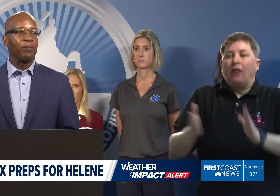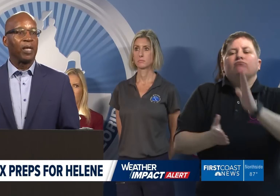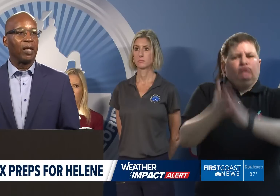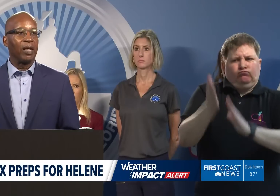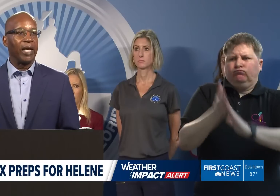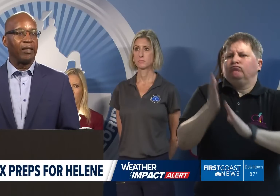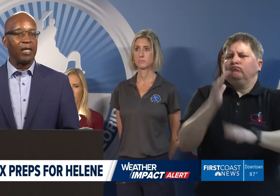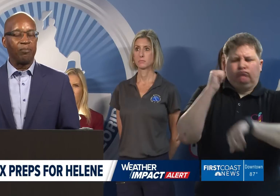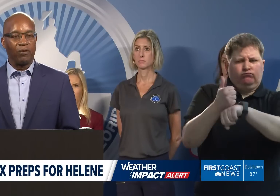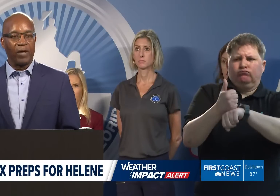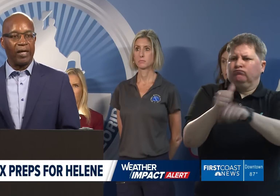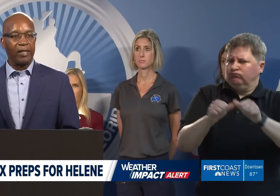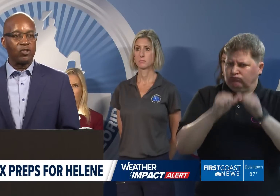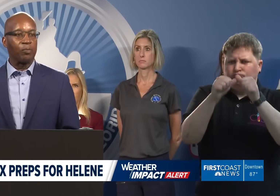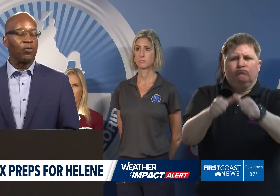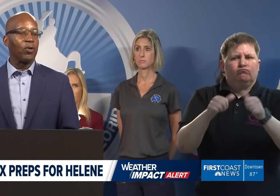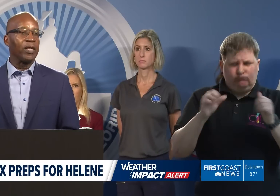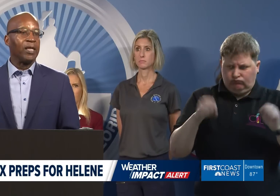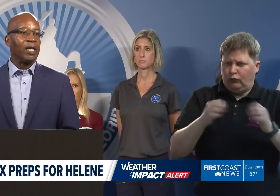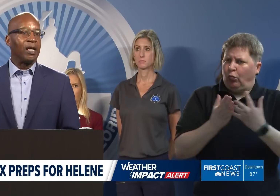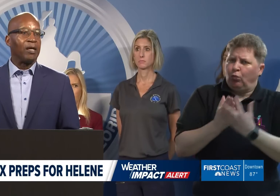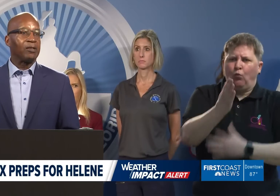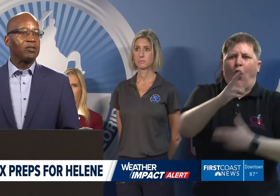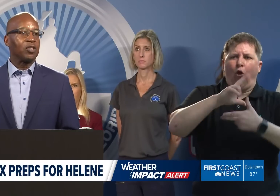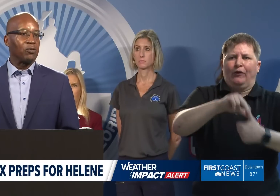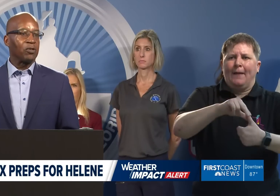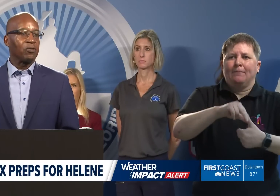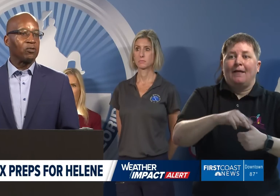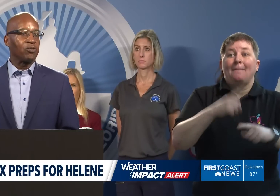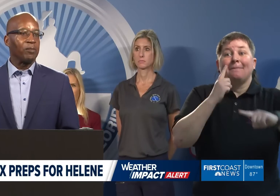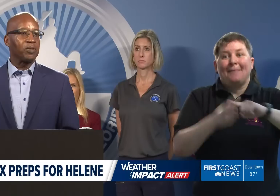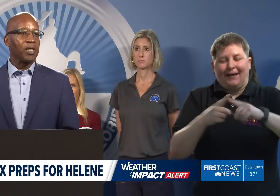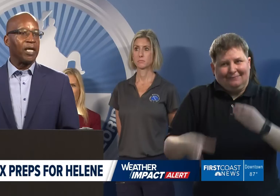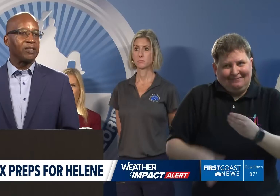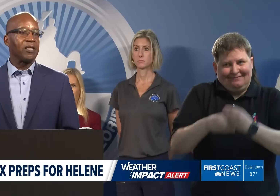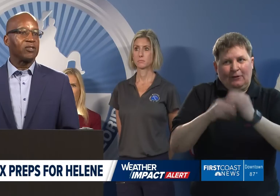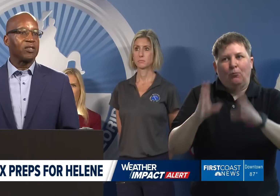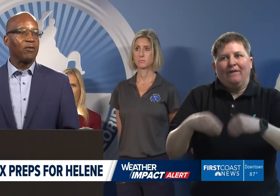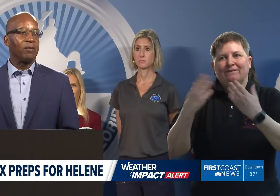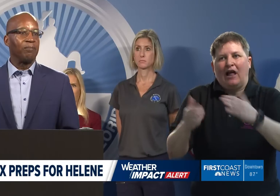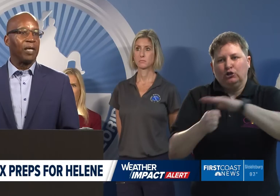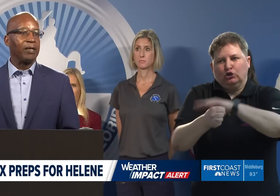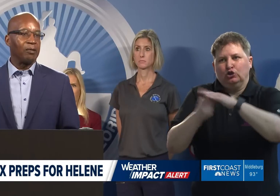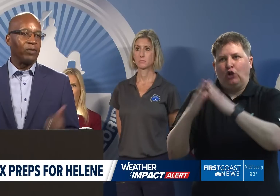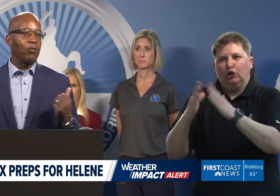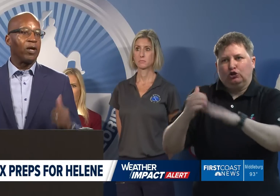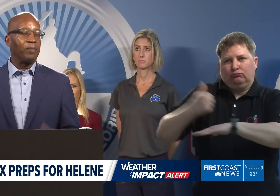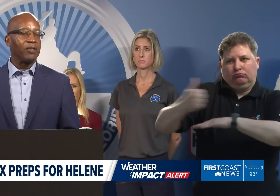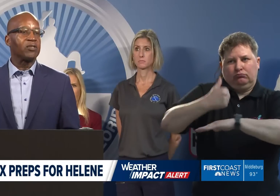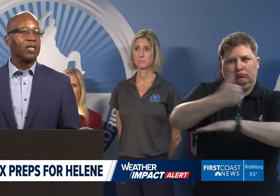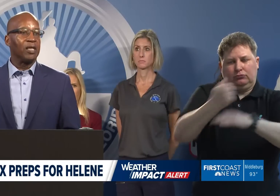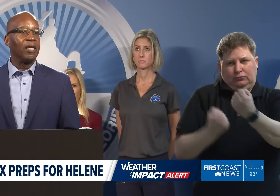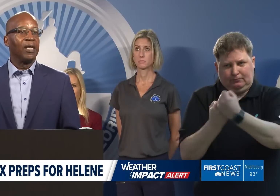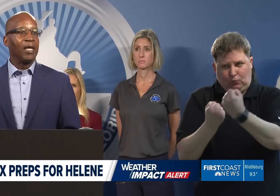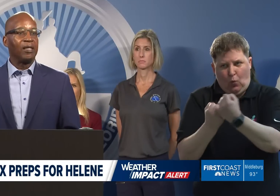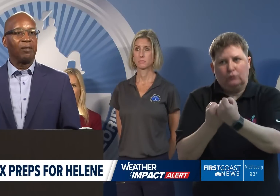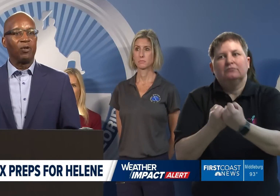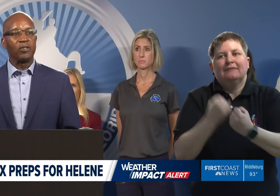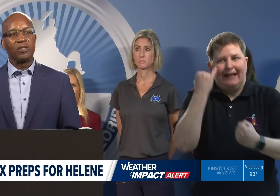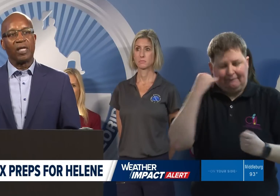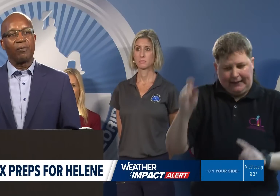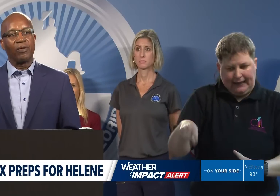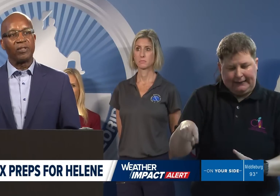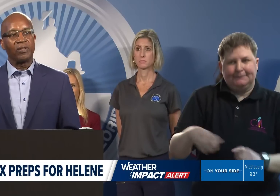the storm and then provide and support shelter trips as necessary, required by the city